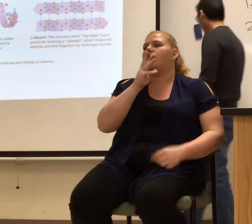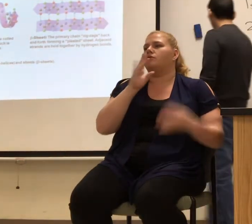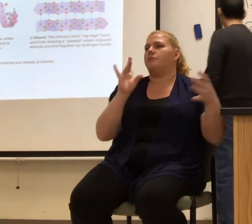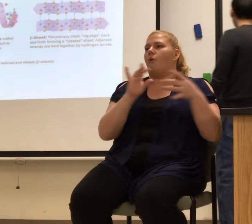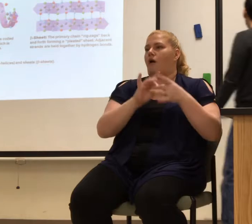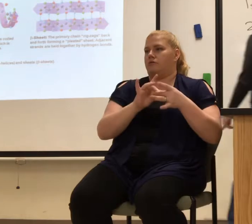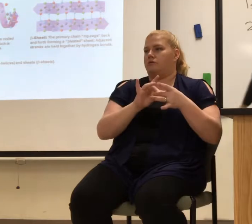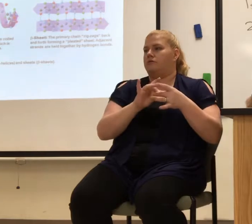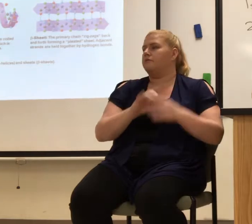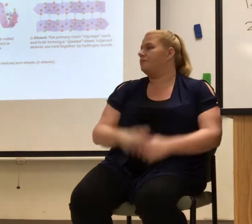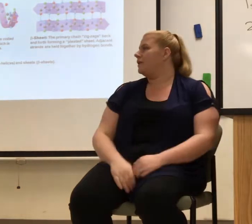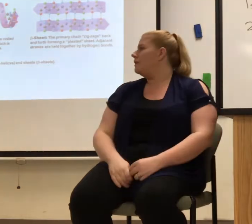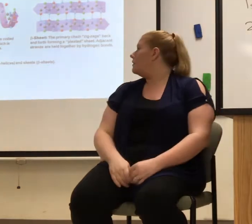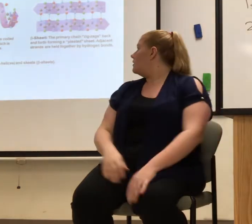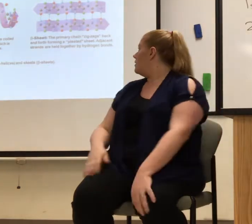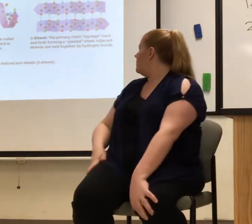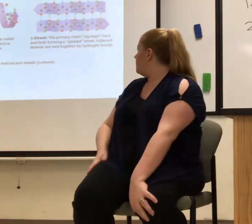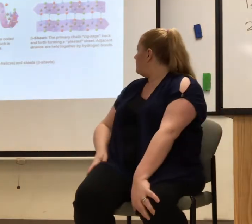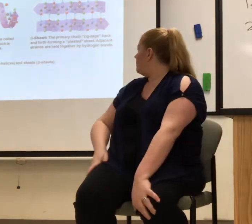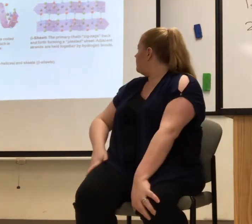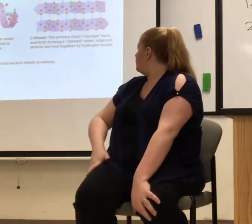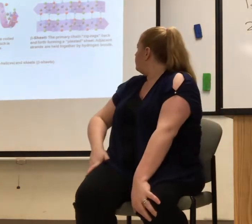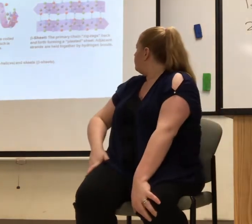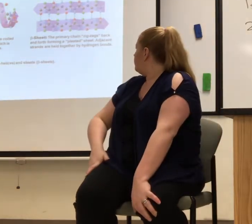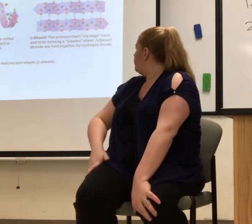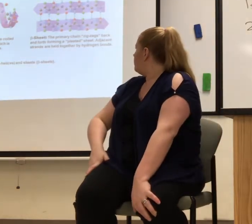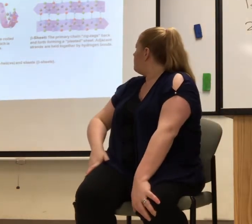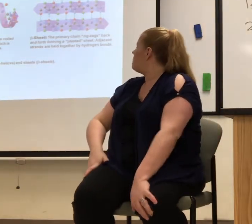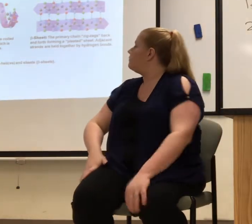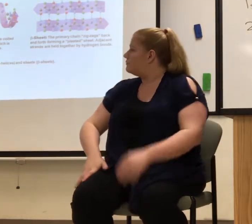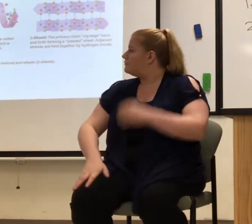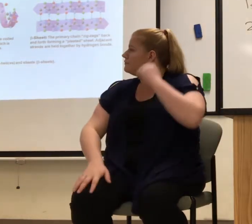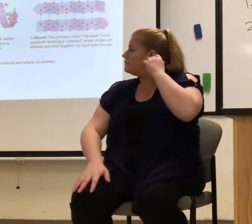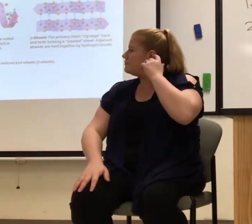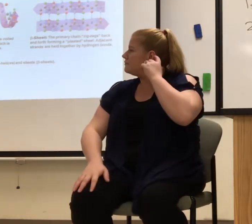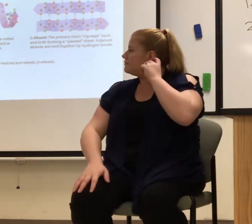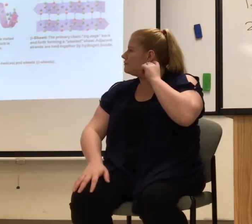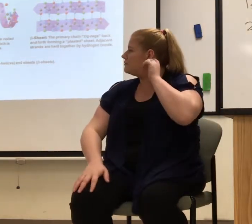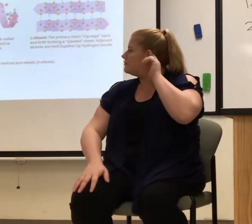I'll just kind of note stabilized by hydrogen bonds.